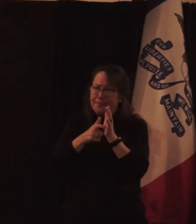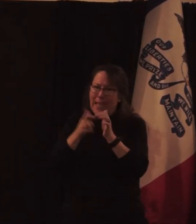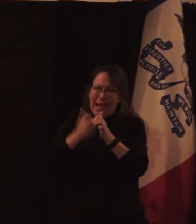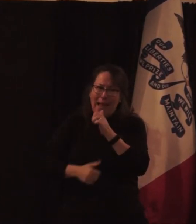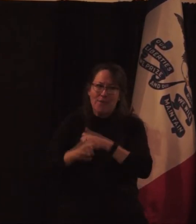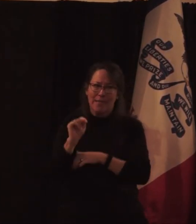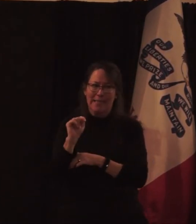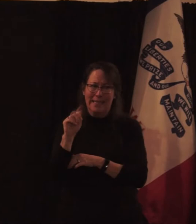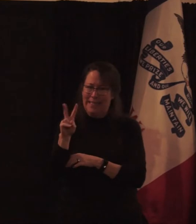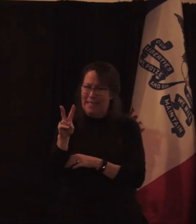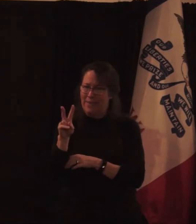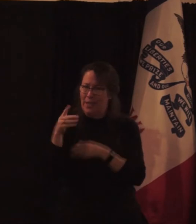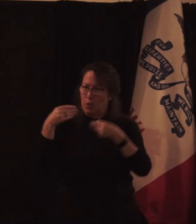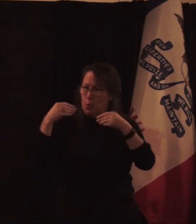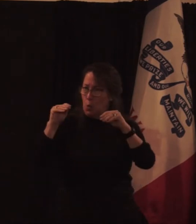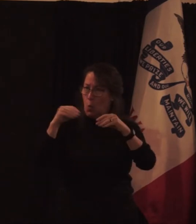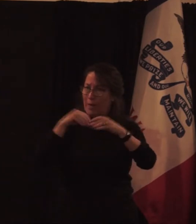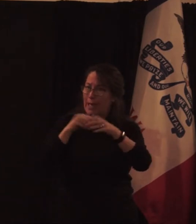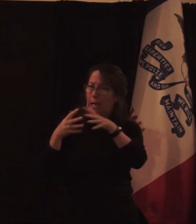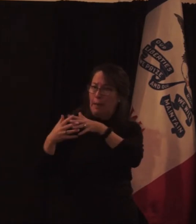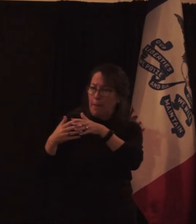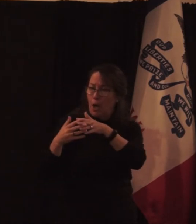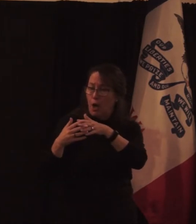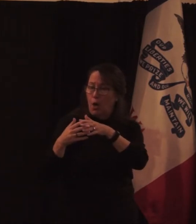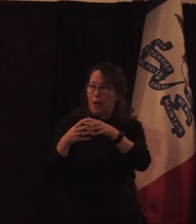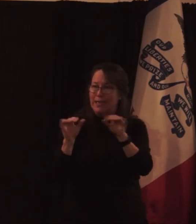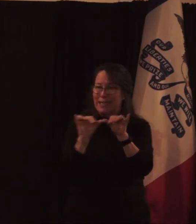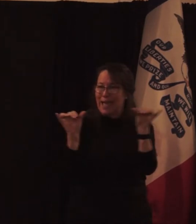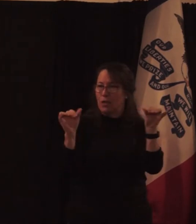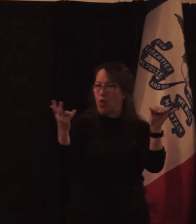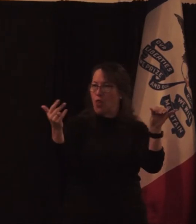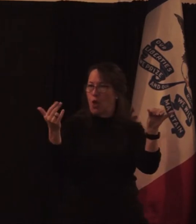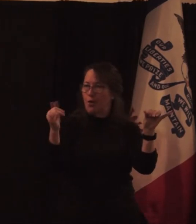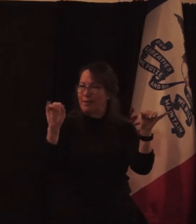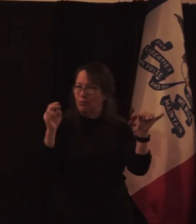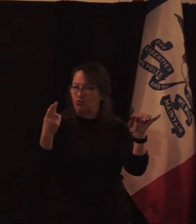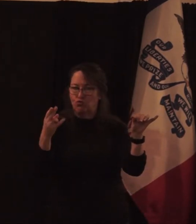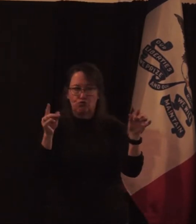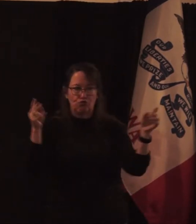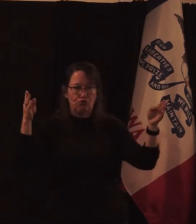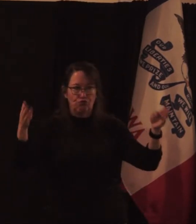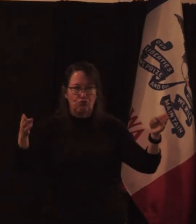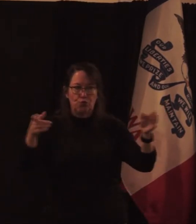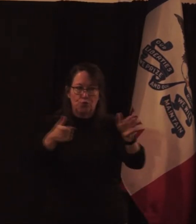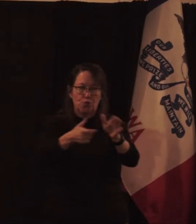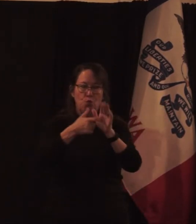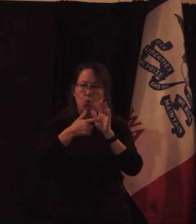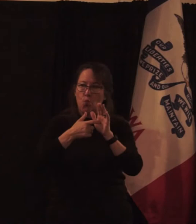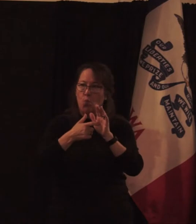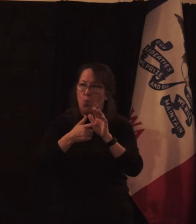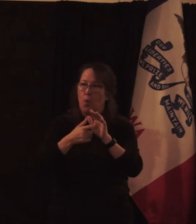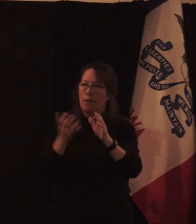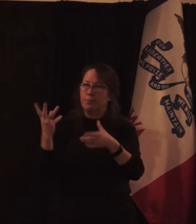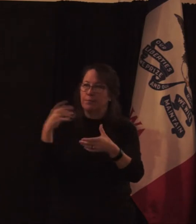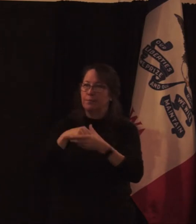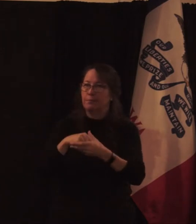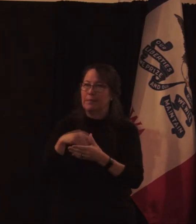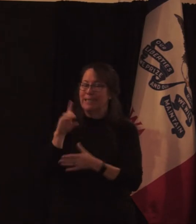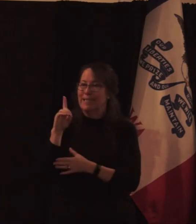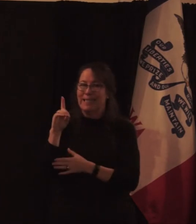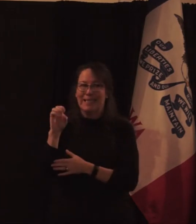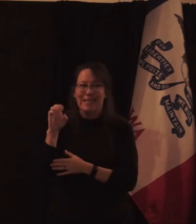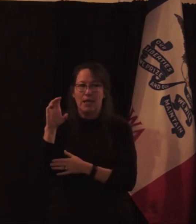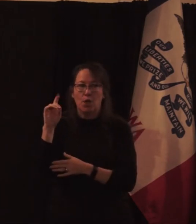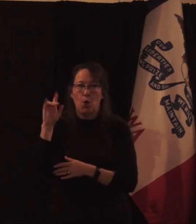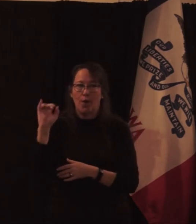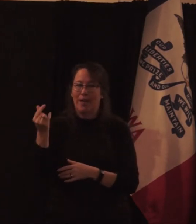every TV set sold in America with a size 13-inch screen or bigger had to have incorporated in it that decoding chip.